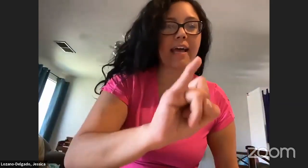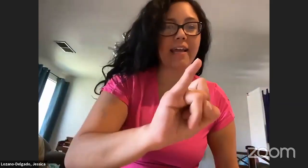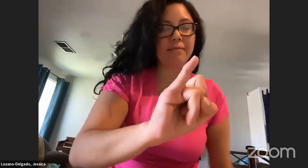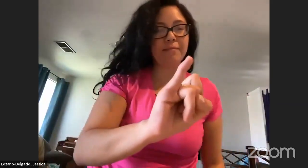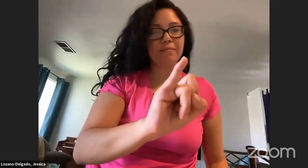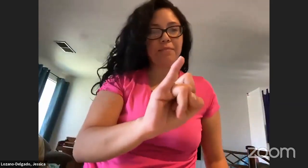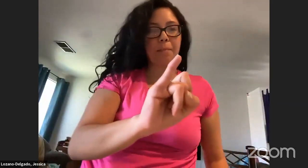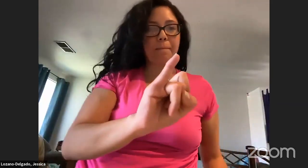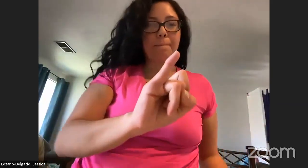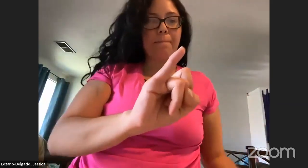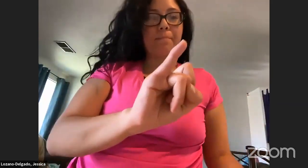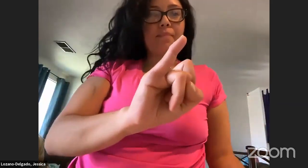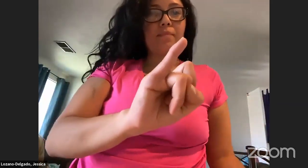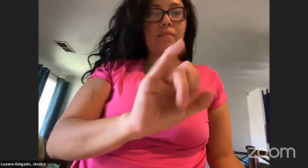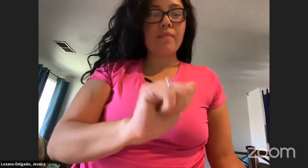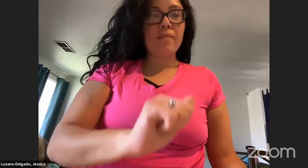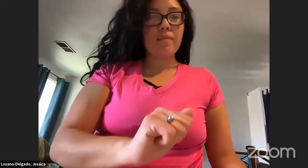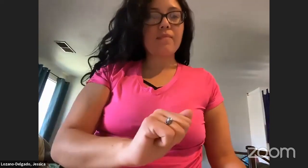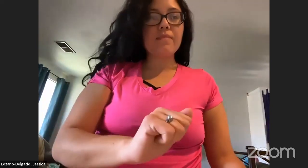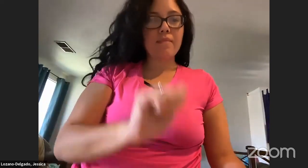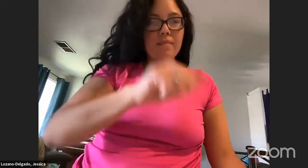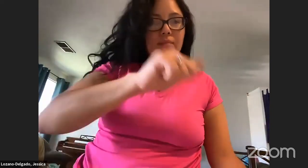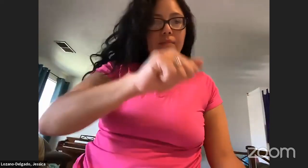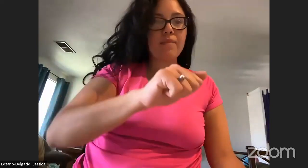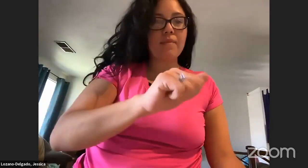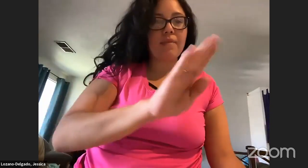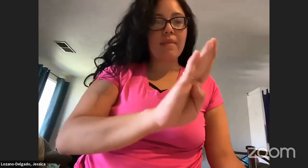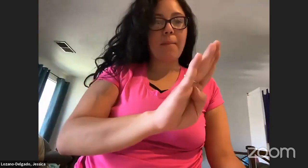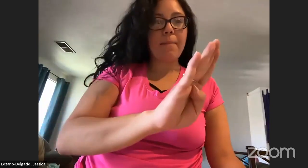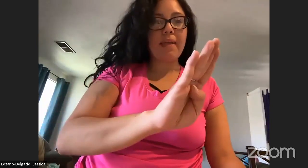E-L-I. E-L-I, Eli.